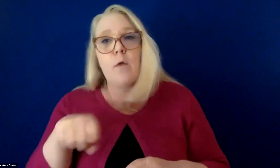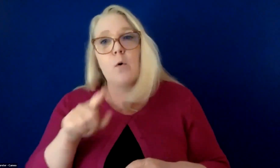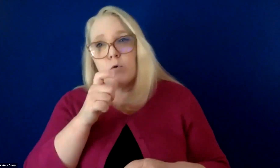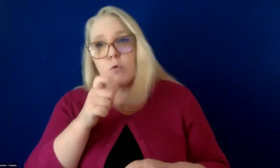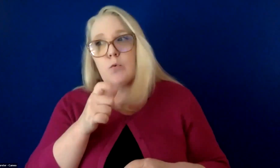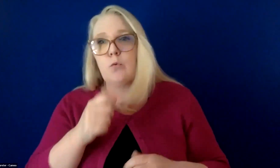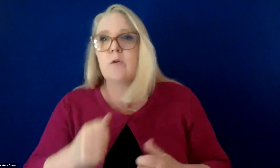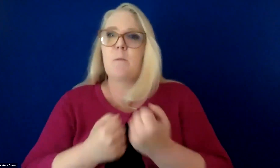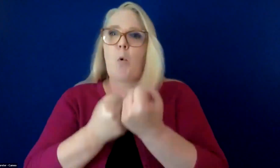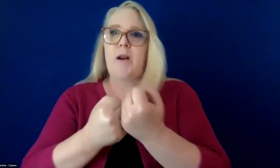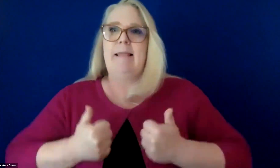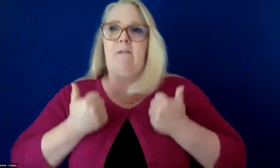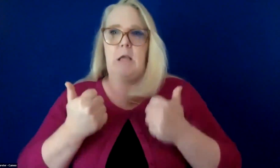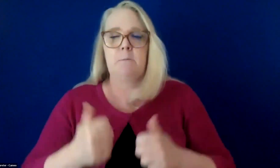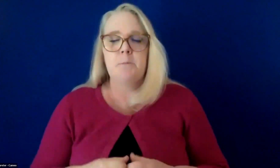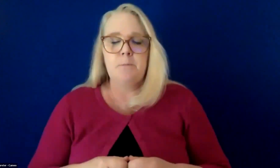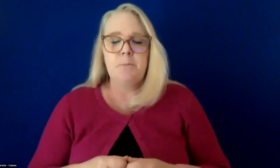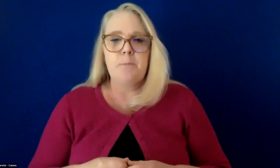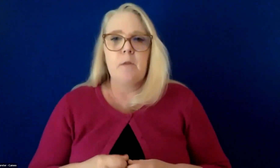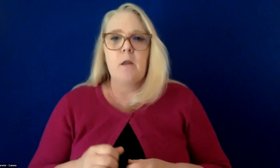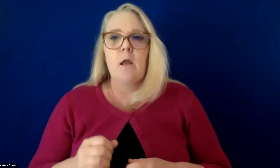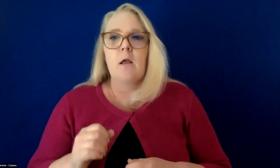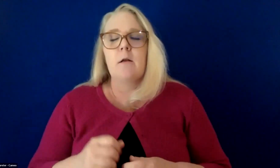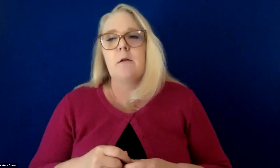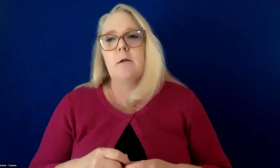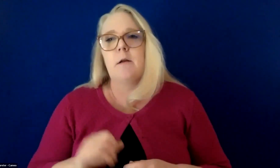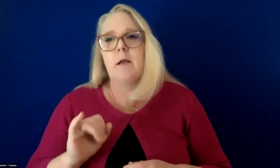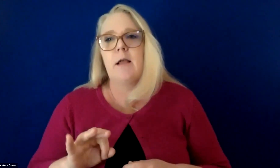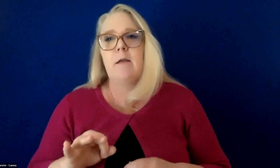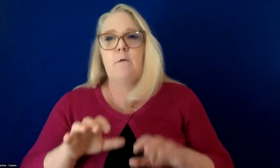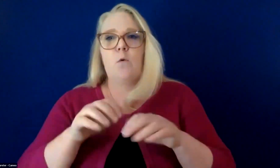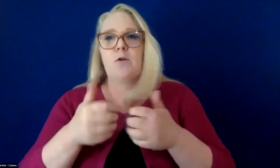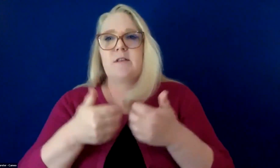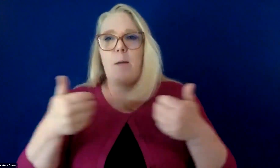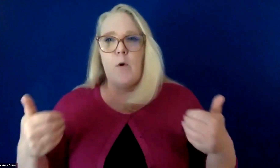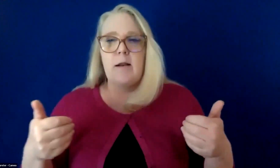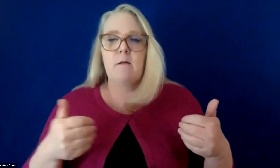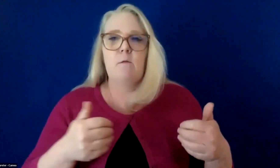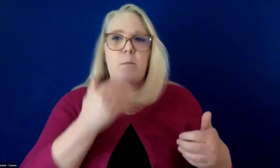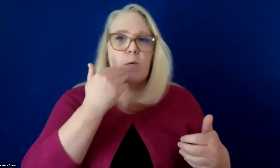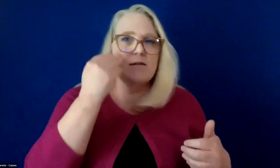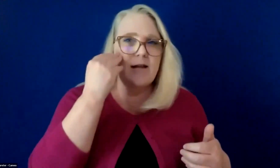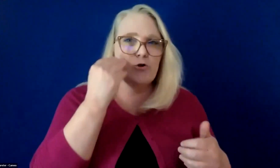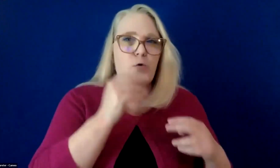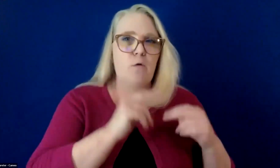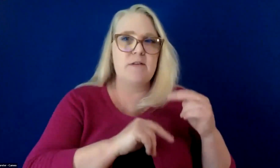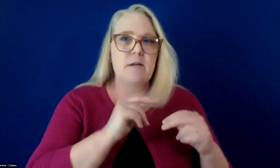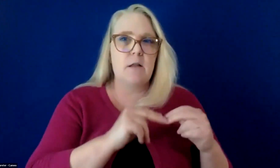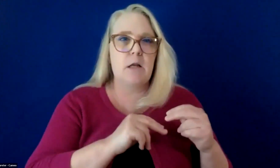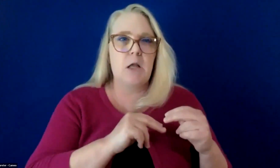it's completely separated from, the residential facility that's there, it makes sense.